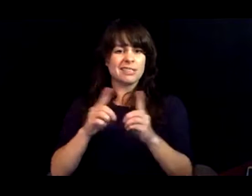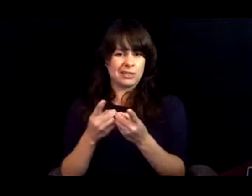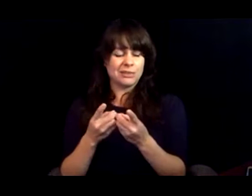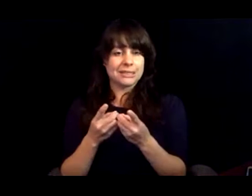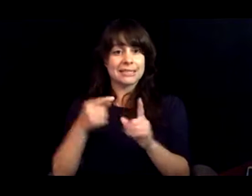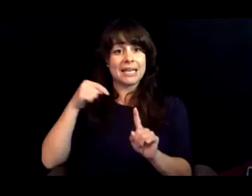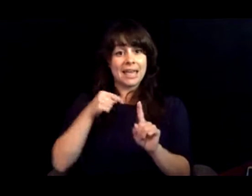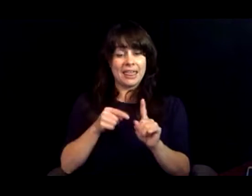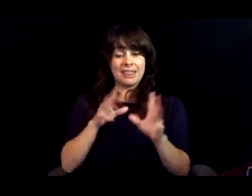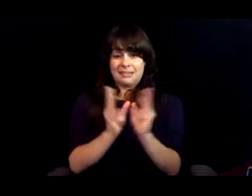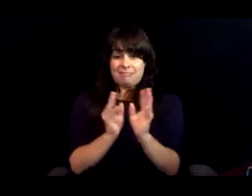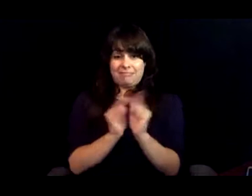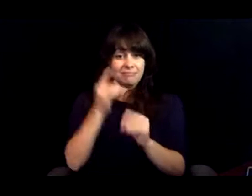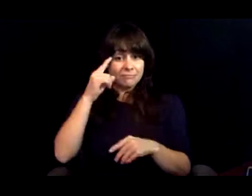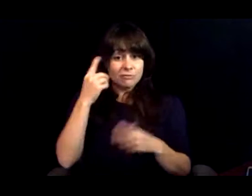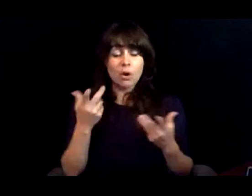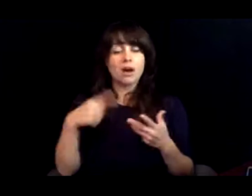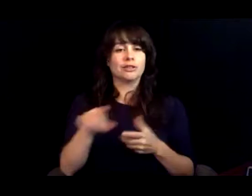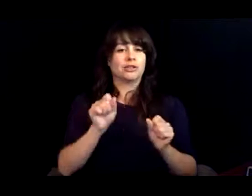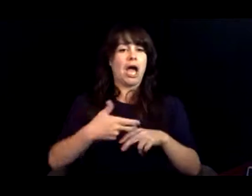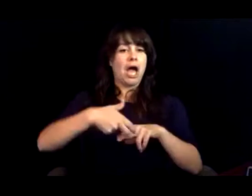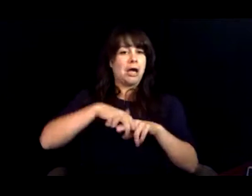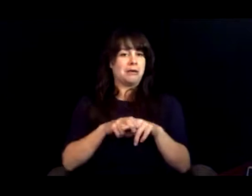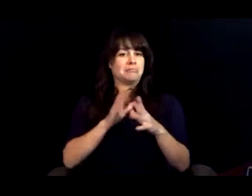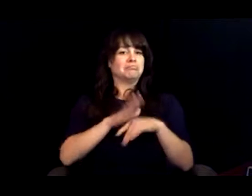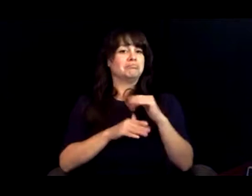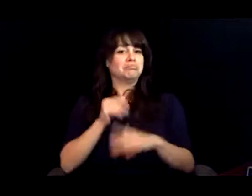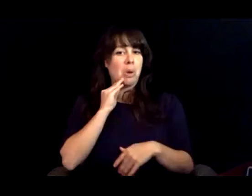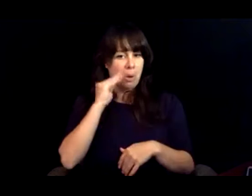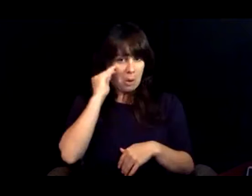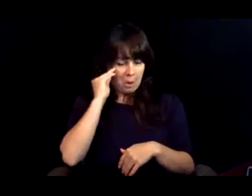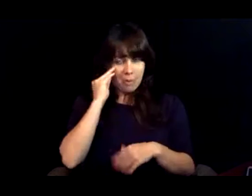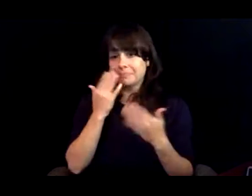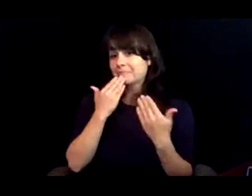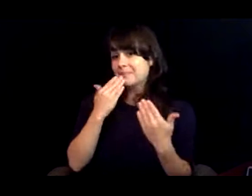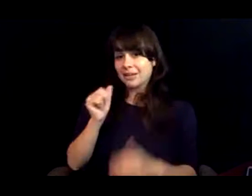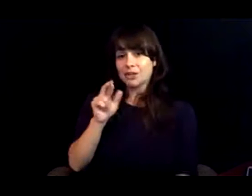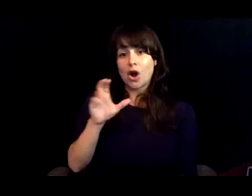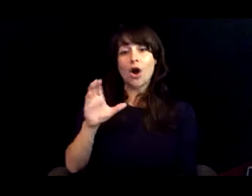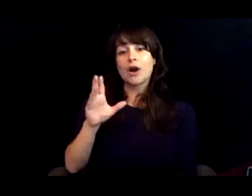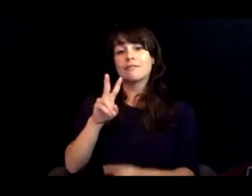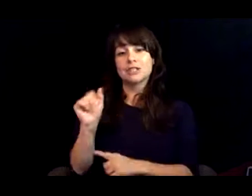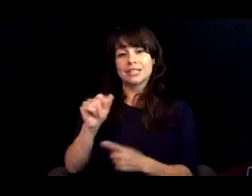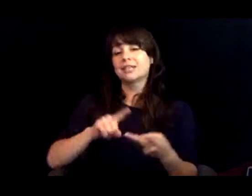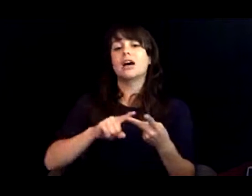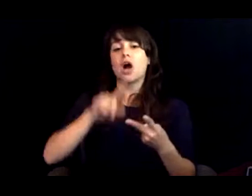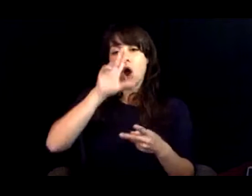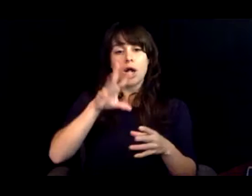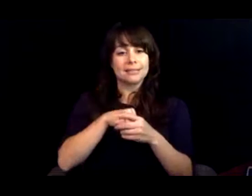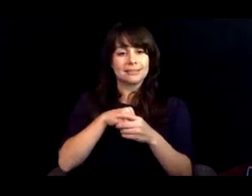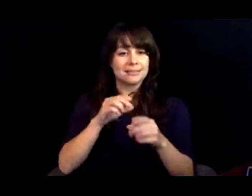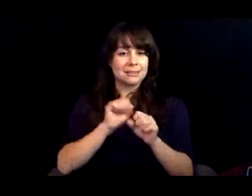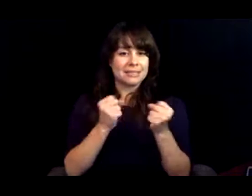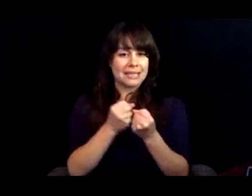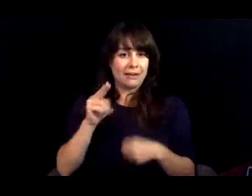your home. We want to thank the ARC of Northern Virginia, the Autism Society of Northern Virginia, CRI,